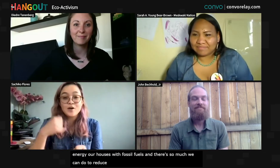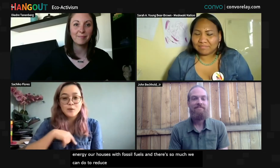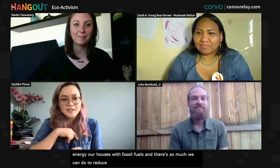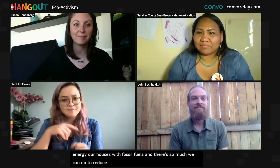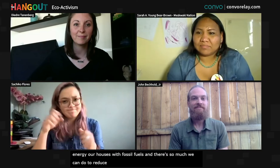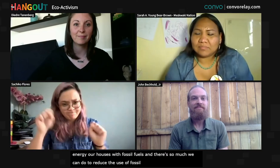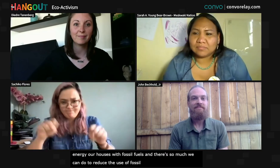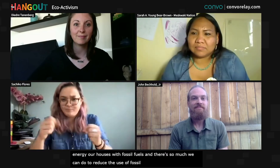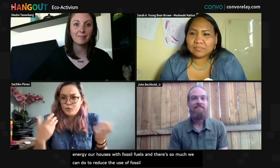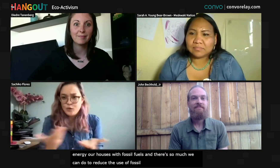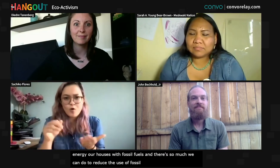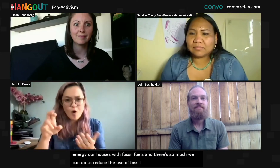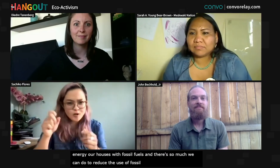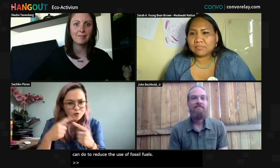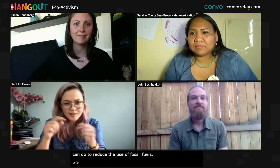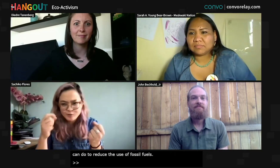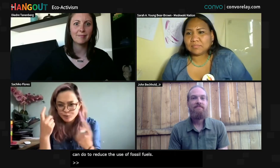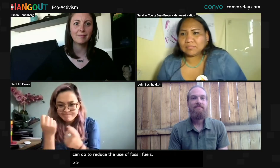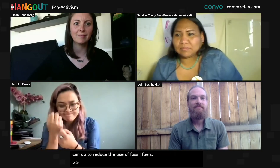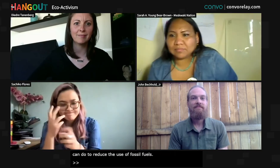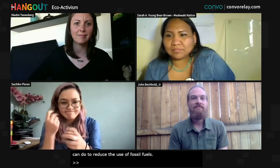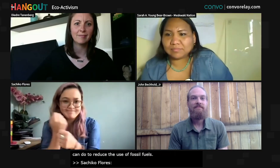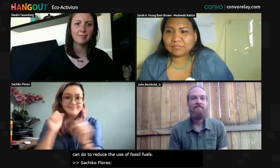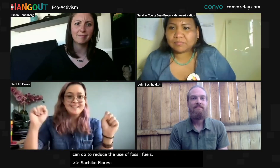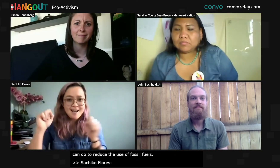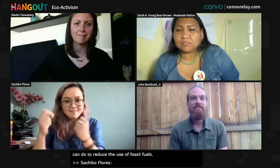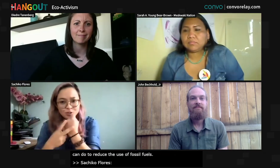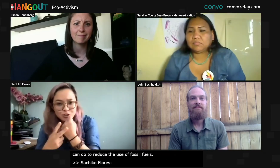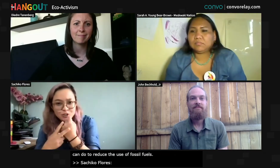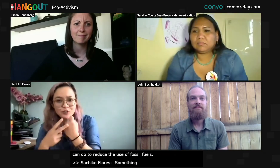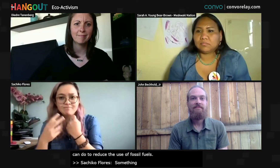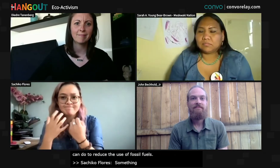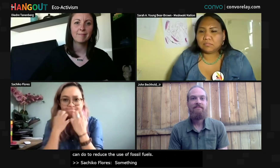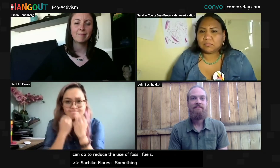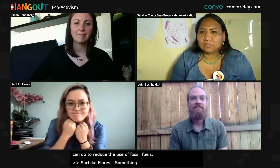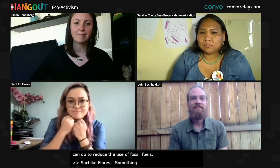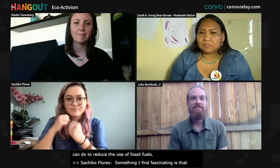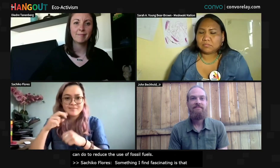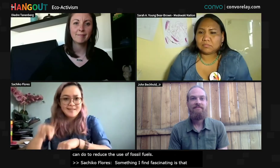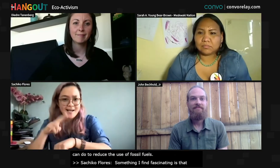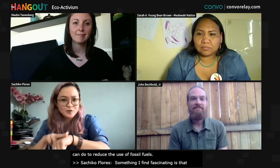find fascinating is that we can do things to save and